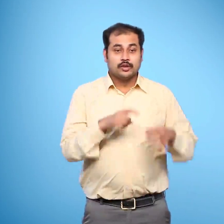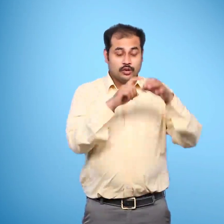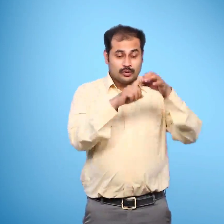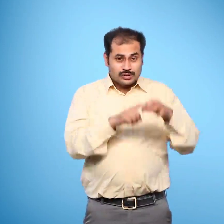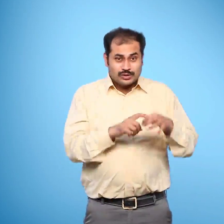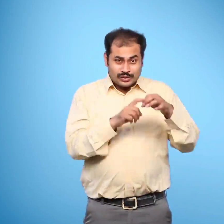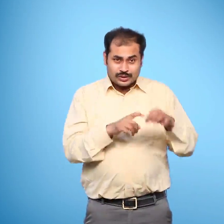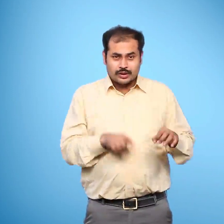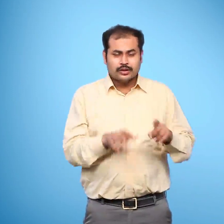Do these.